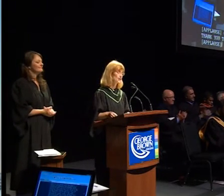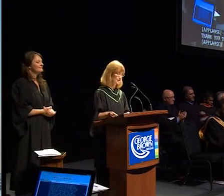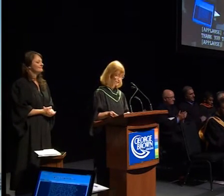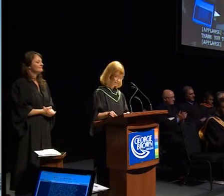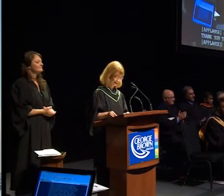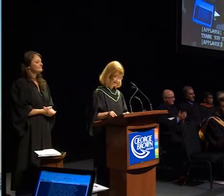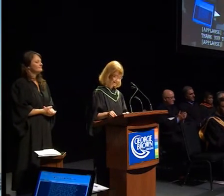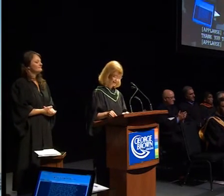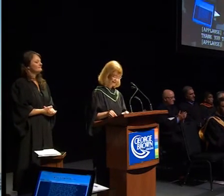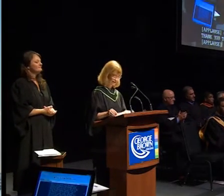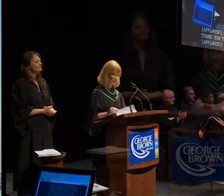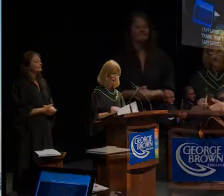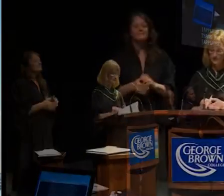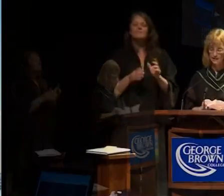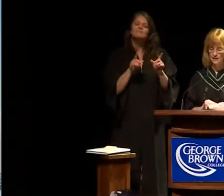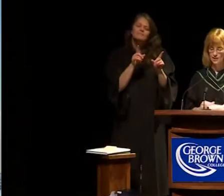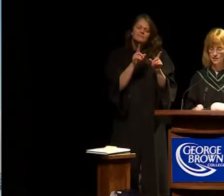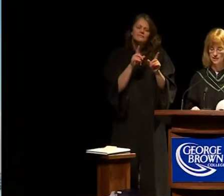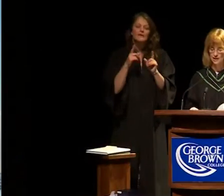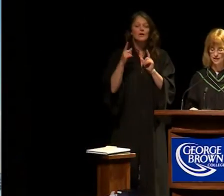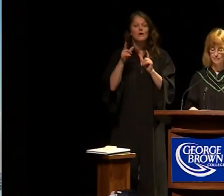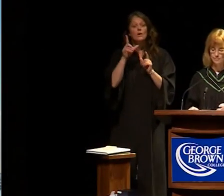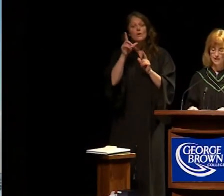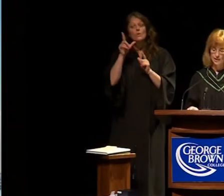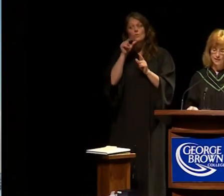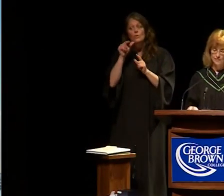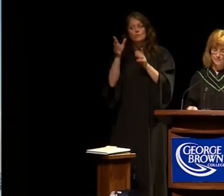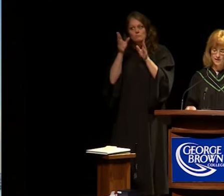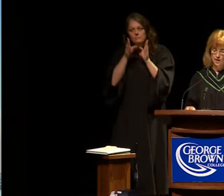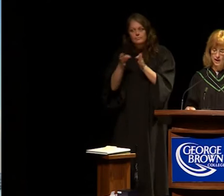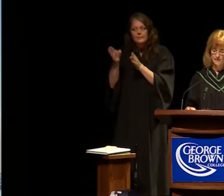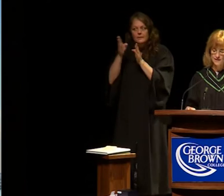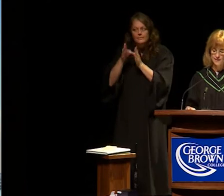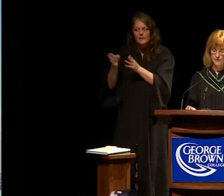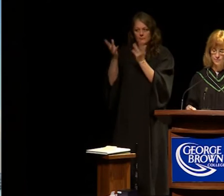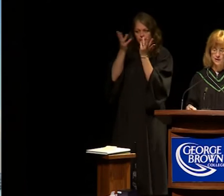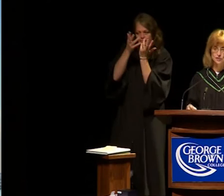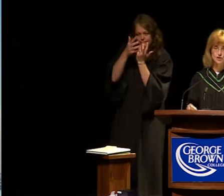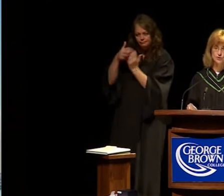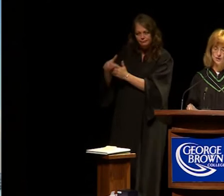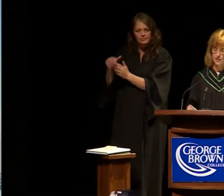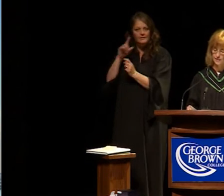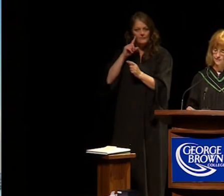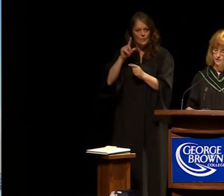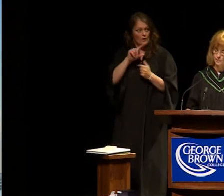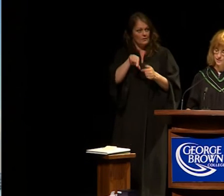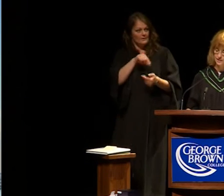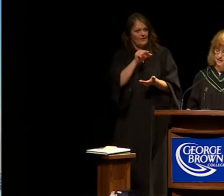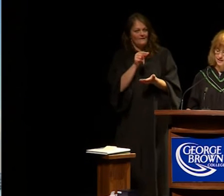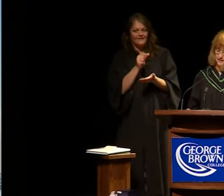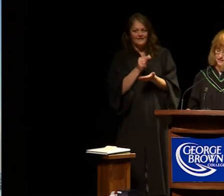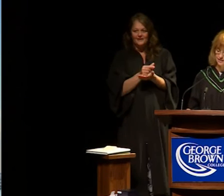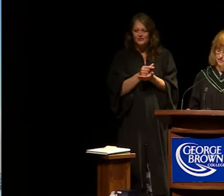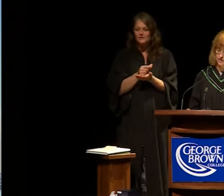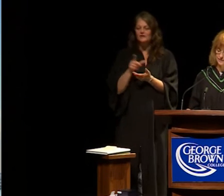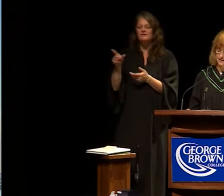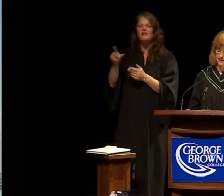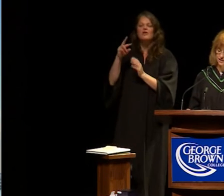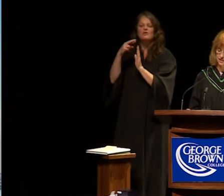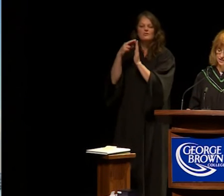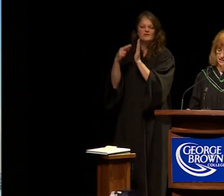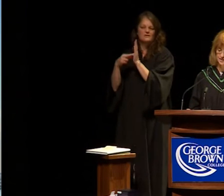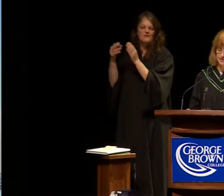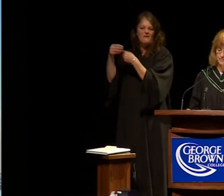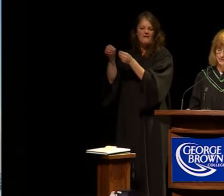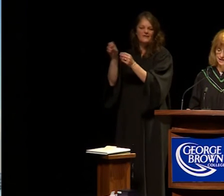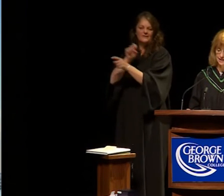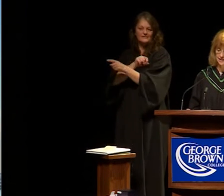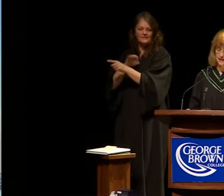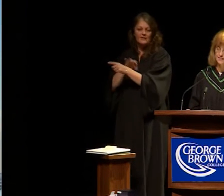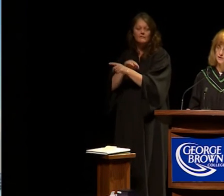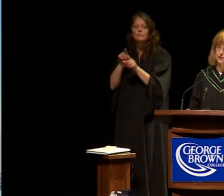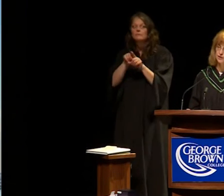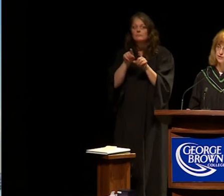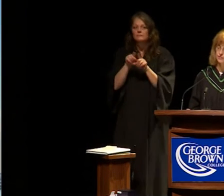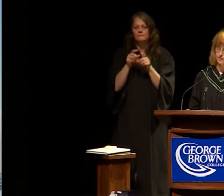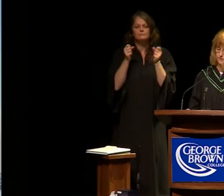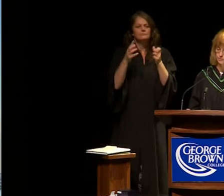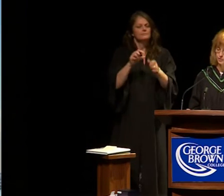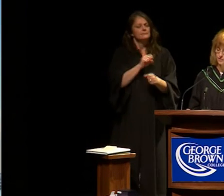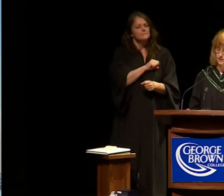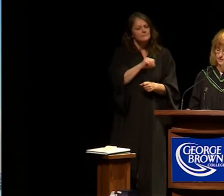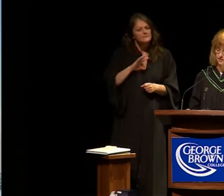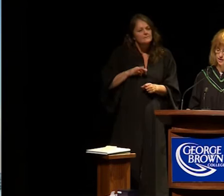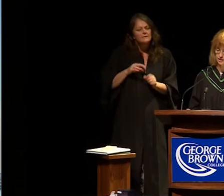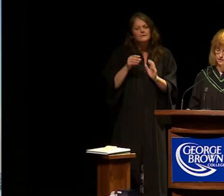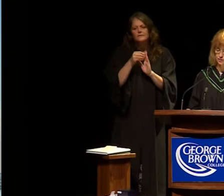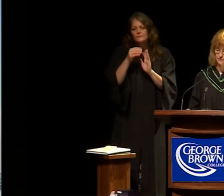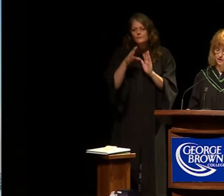I would also like to thank the convocation team from the Office of the Registrar for organizing this convocation, and to the many staff and students